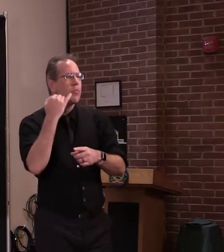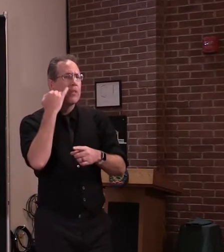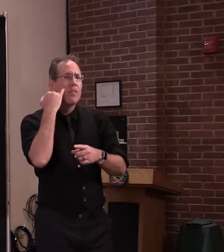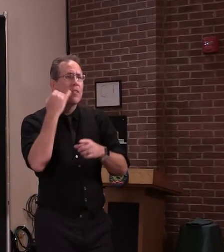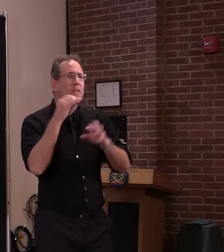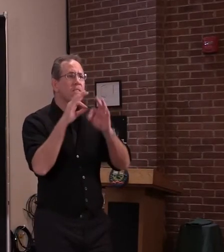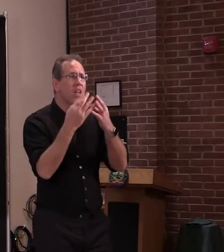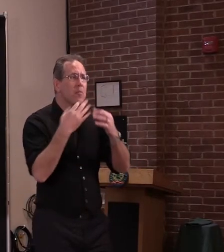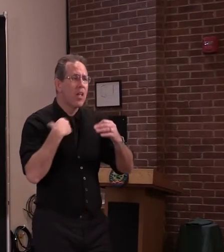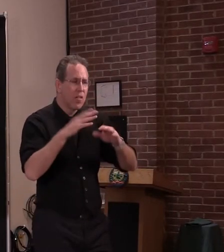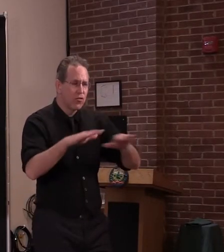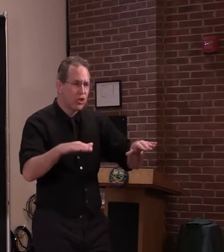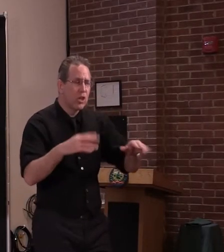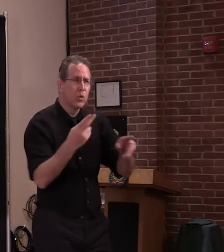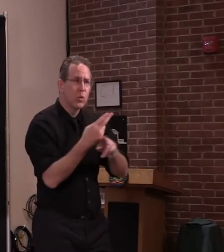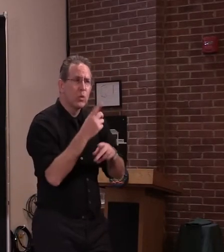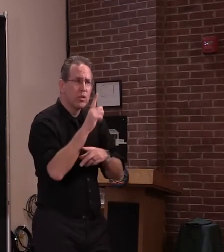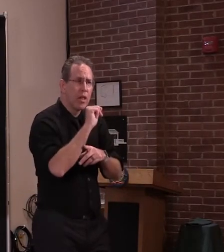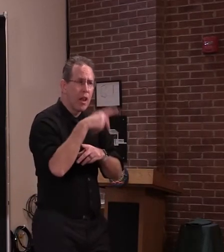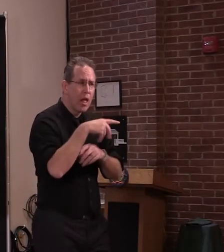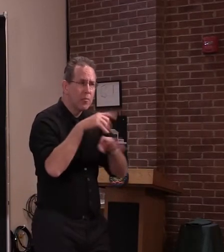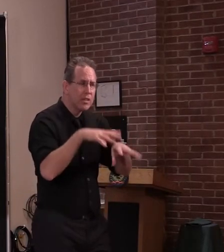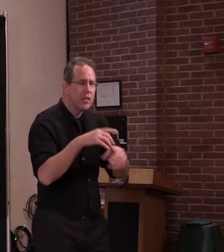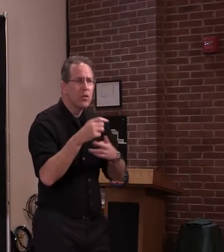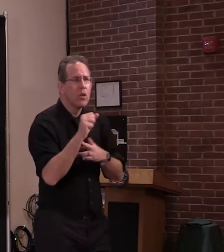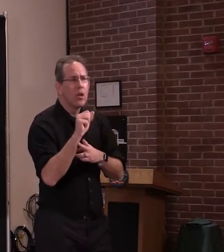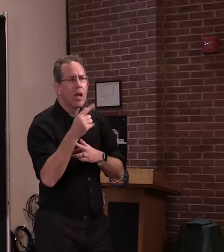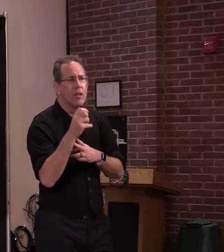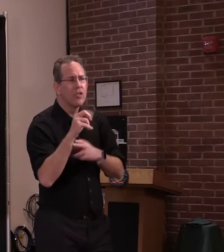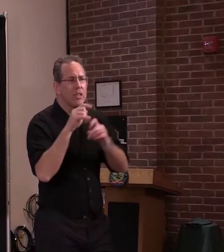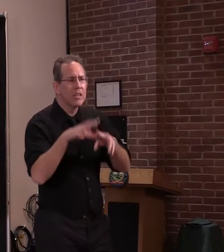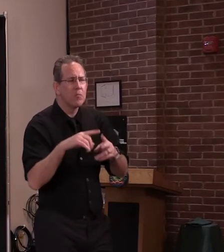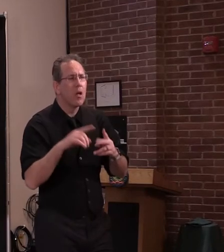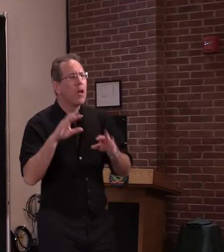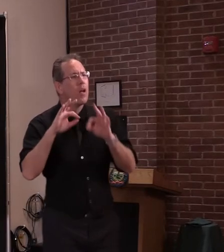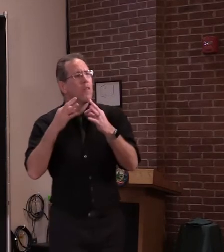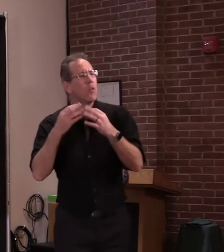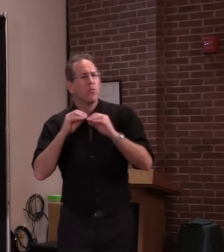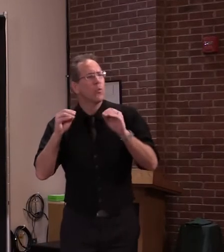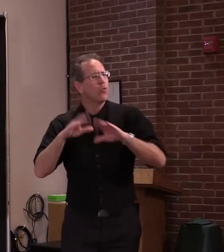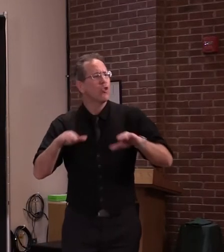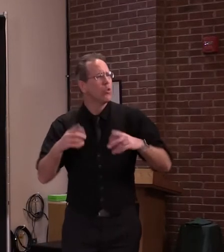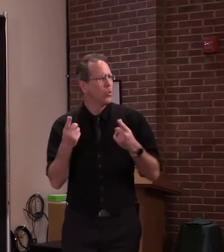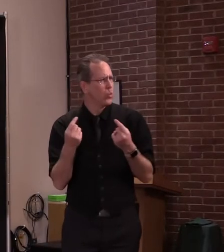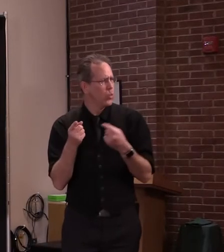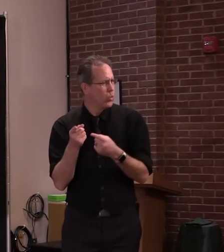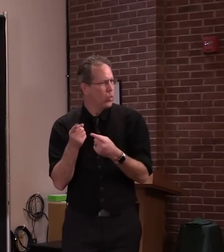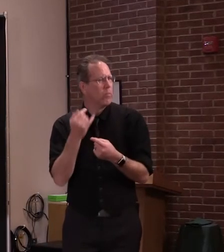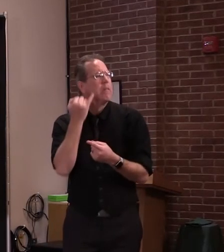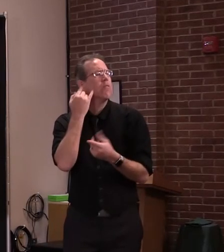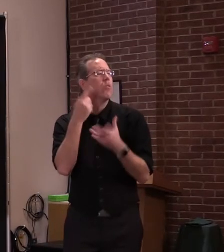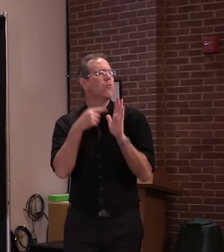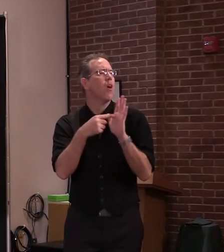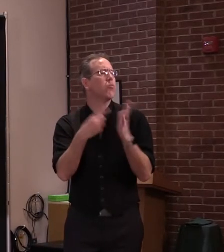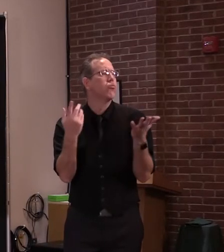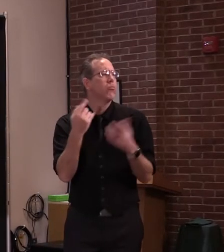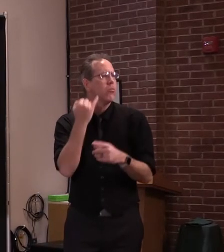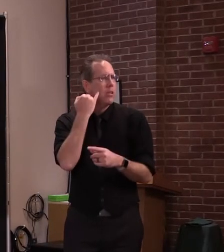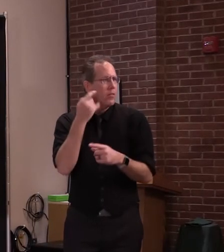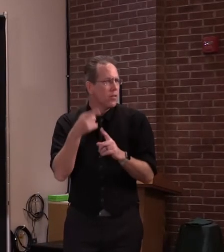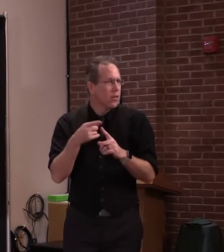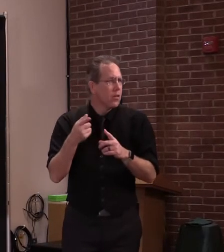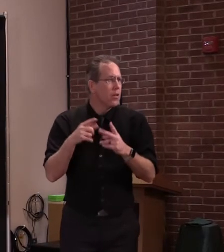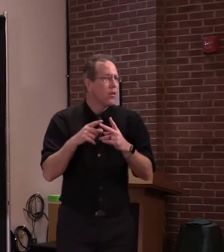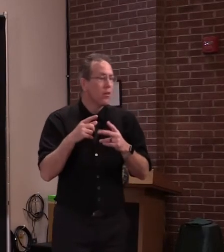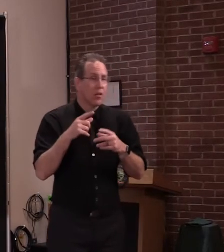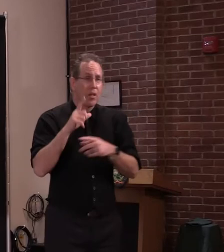I heard someone in the room ask a question, but it wasn't completely audible, and she asked about whether antigen tests and LAMP tests would be available